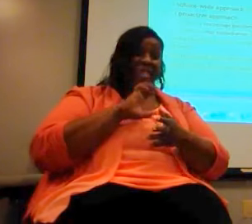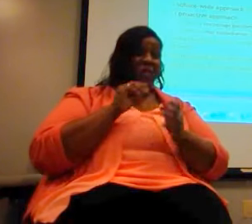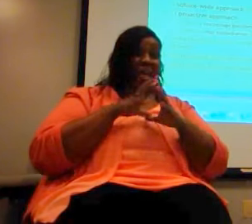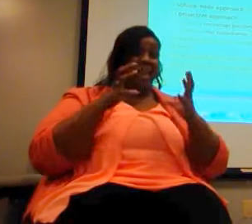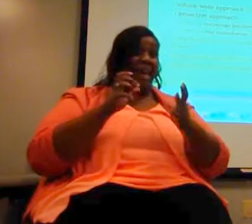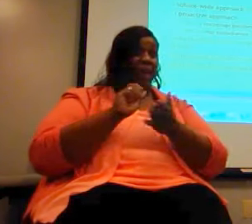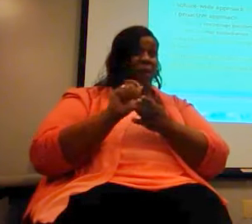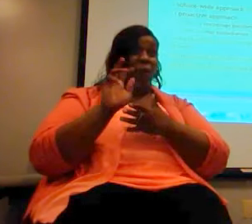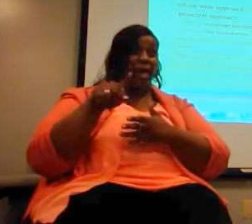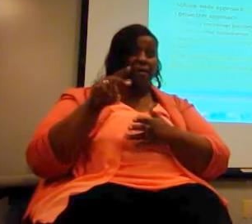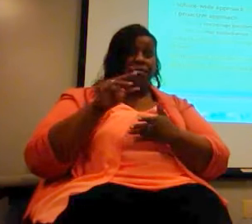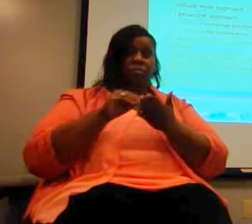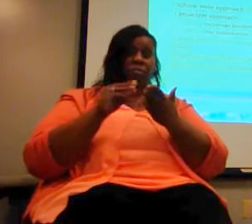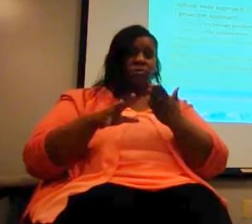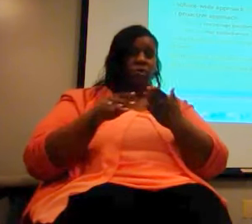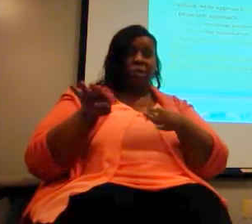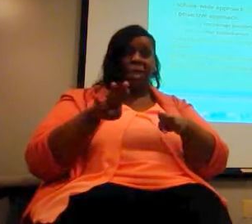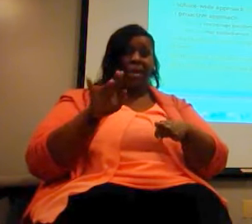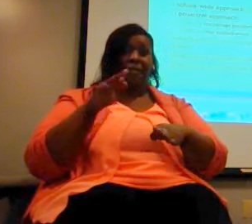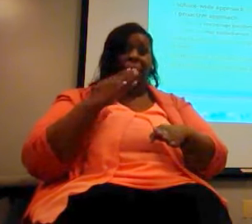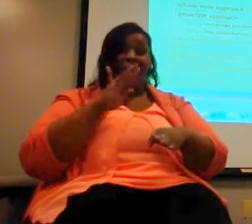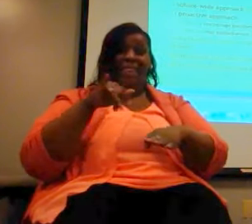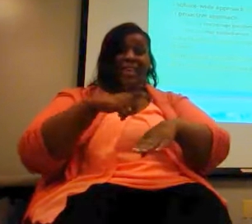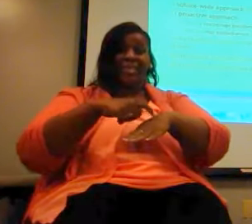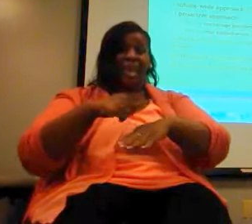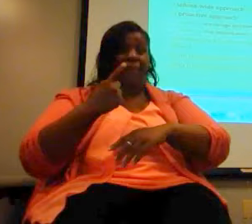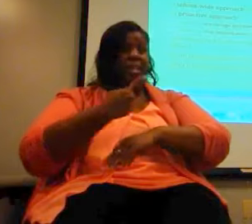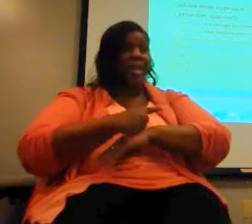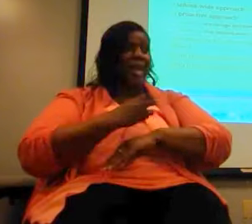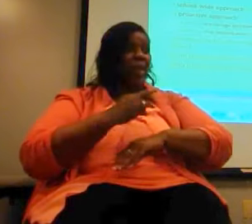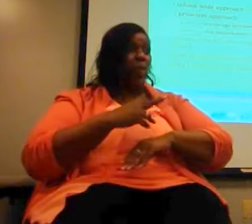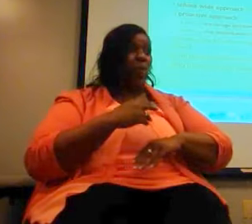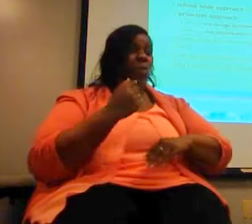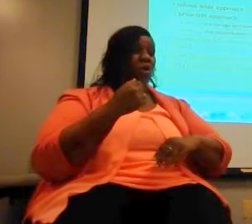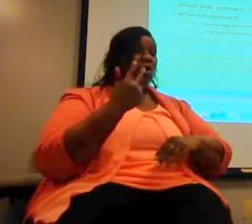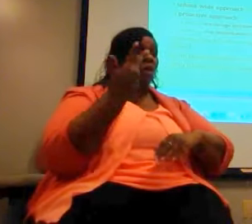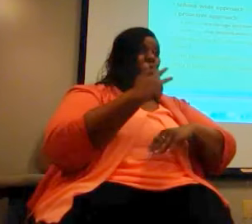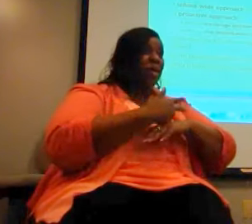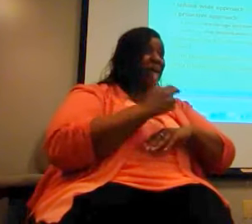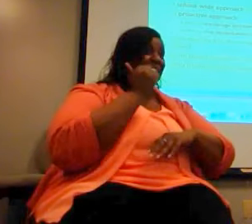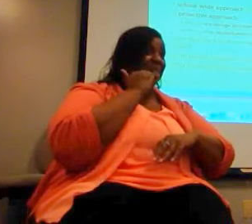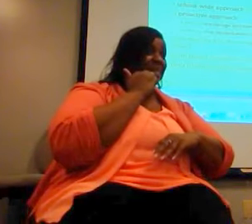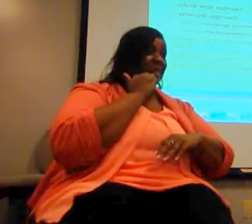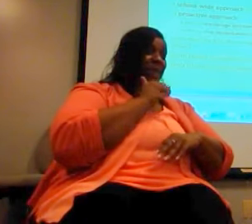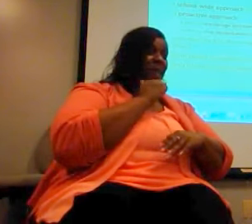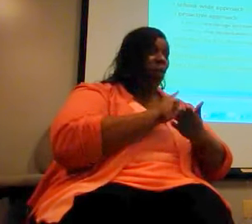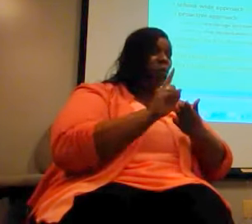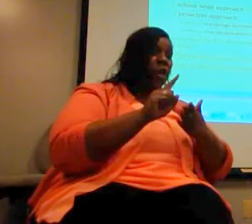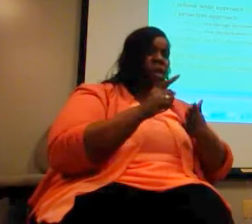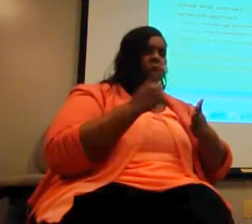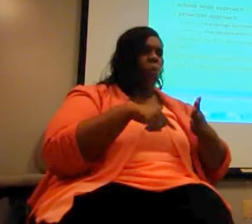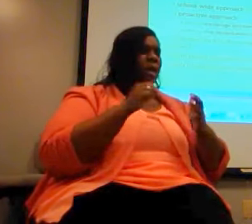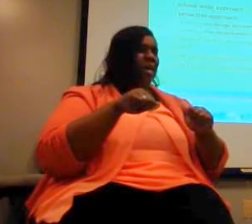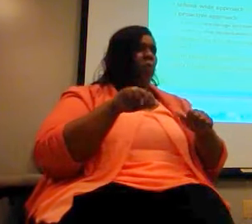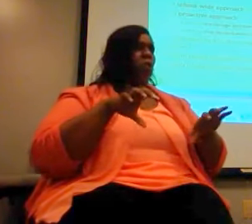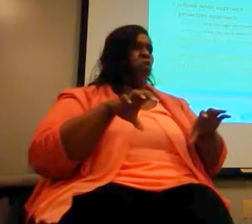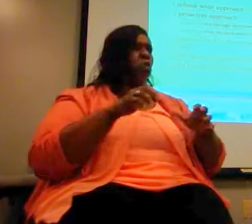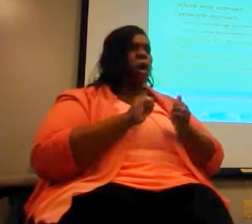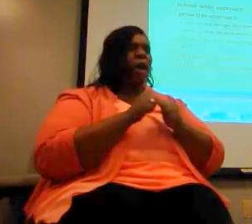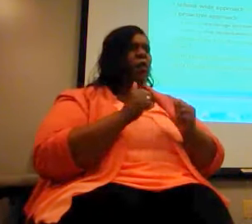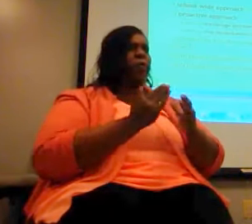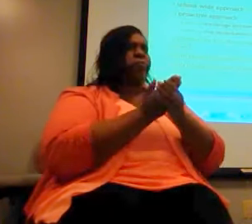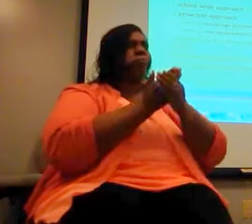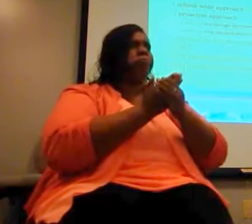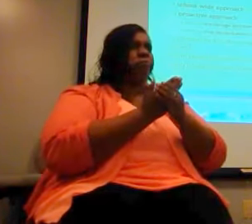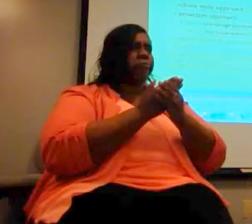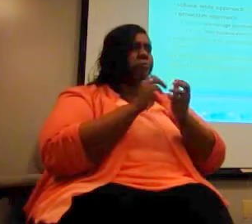to say, okay, it happens at this time of day, 3 days a week, what goes on at that time, what can we do, what interventions can we put in